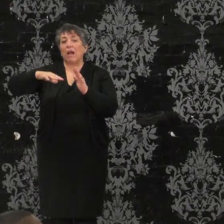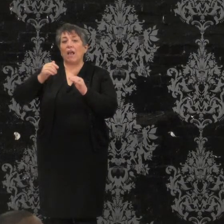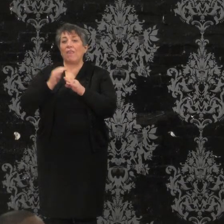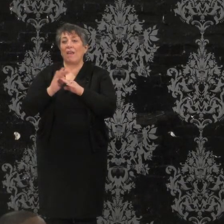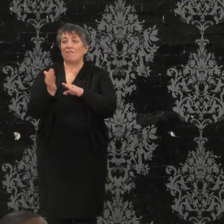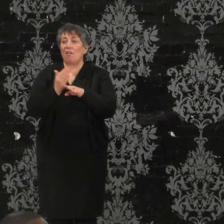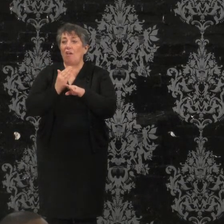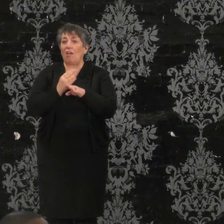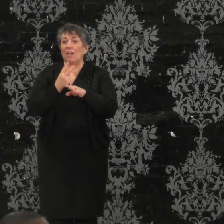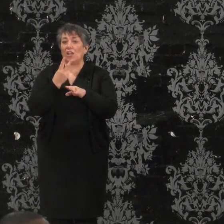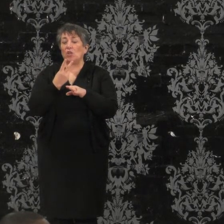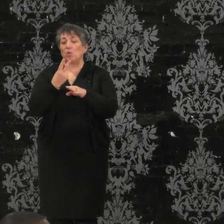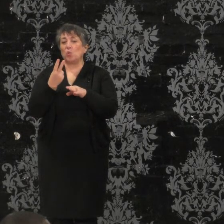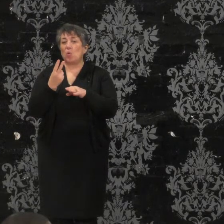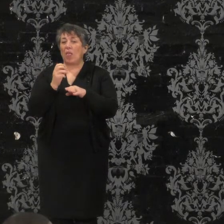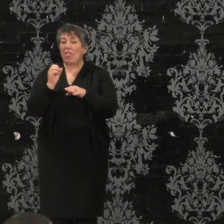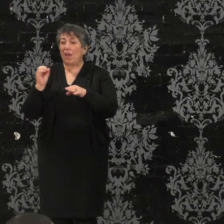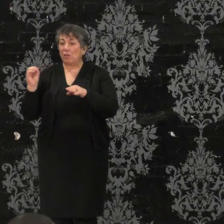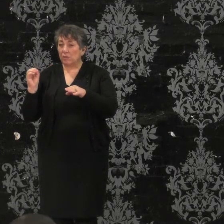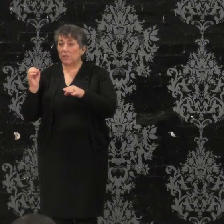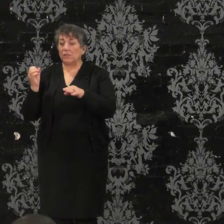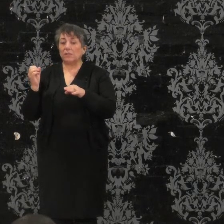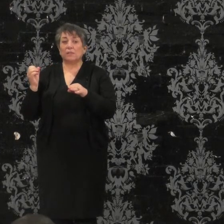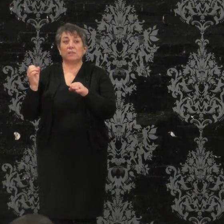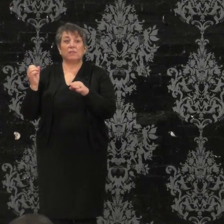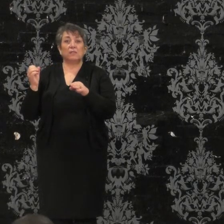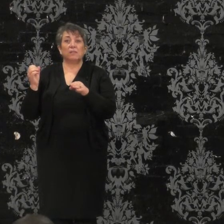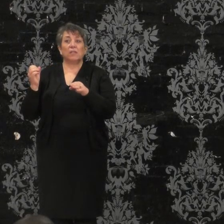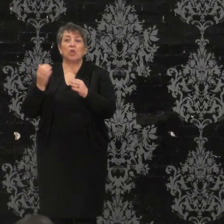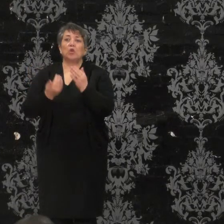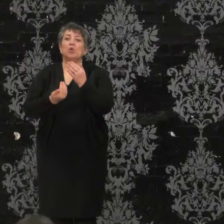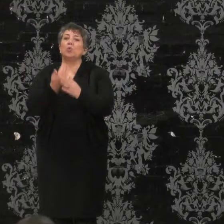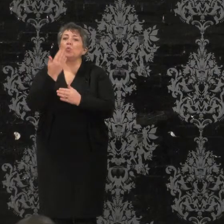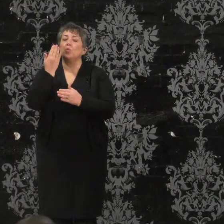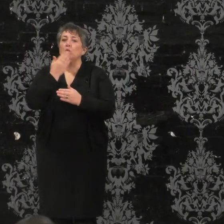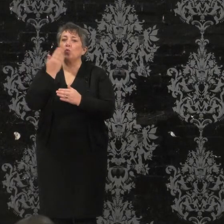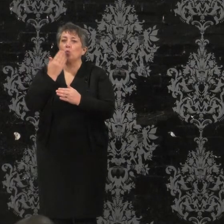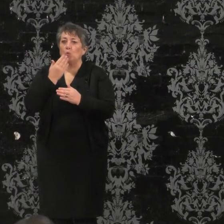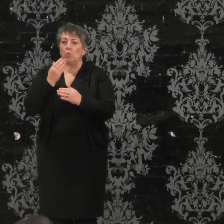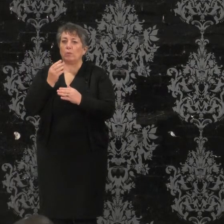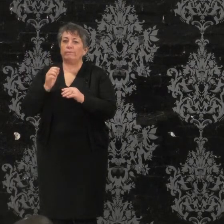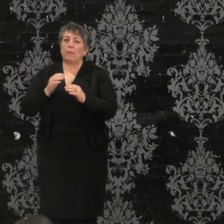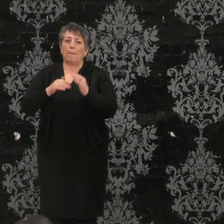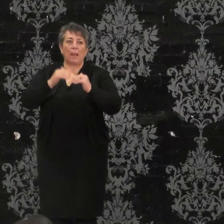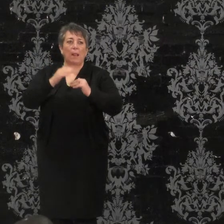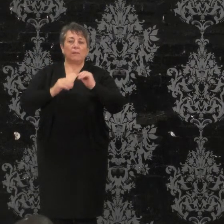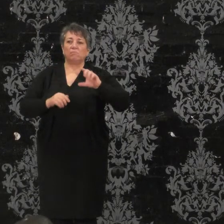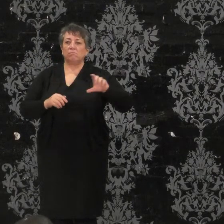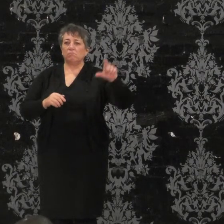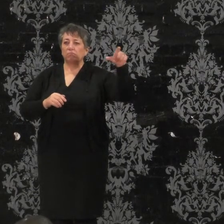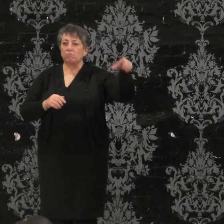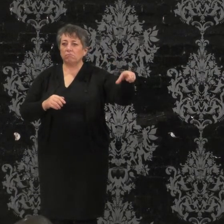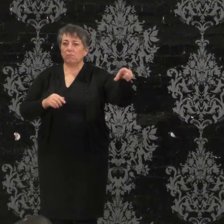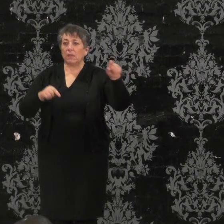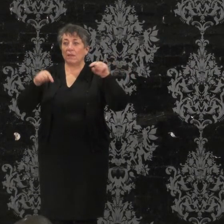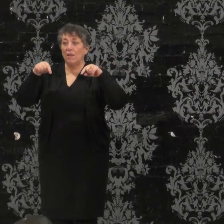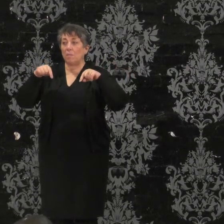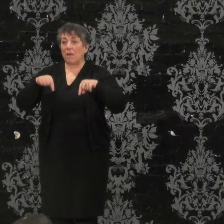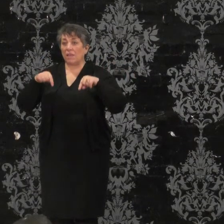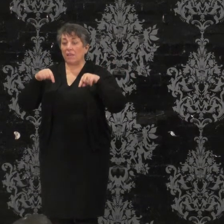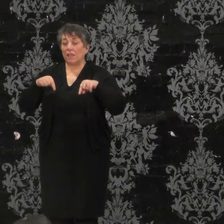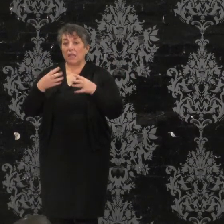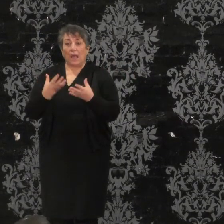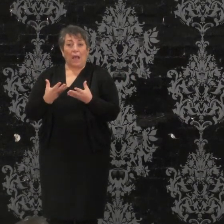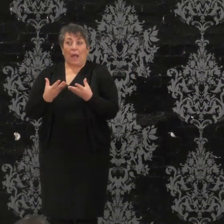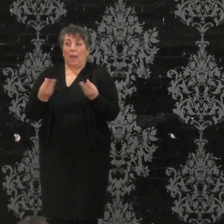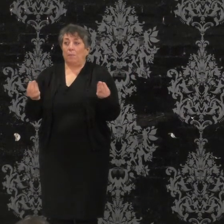new school, Lillian Bayliss Technology School, was built just up the road. And this actually, because it was a listed building, the school lay empty